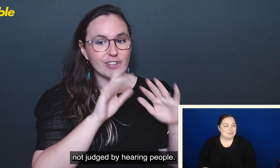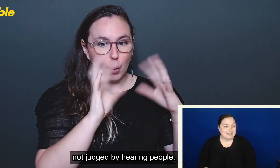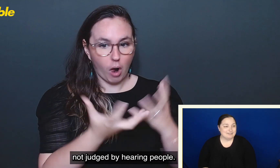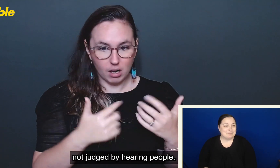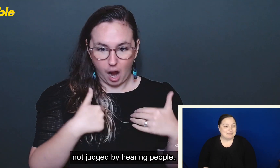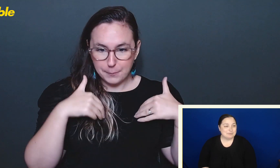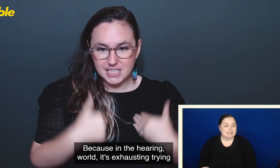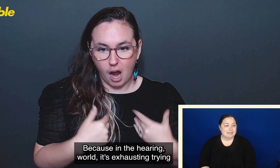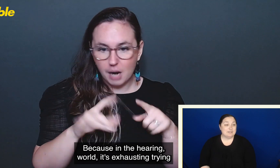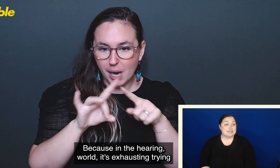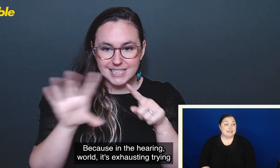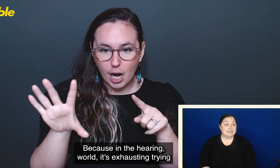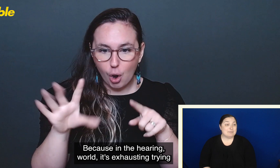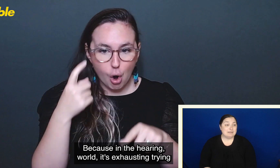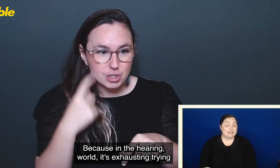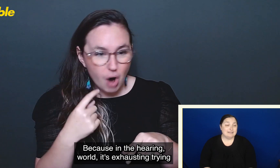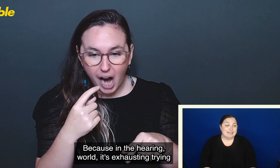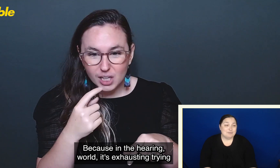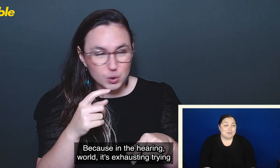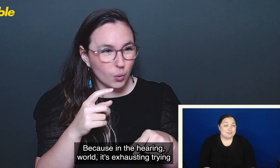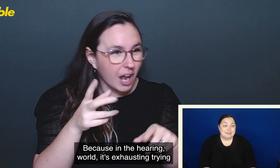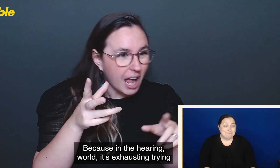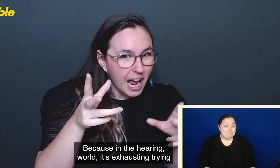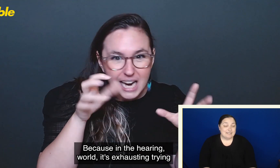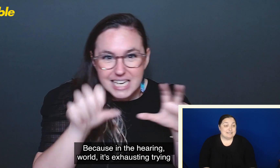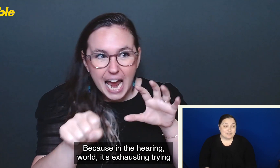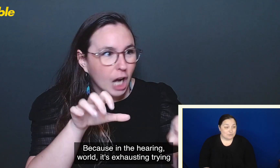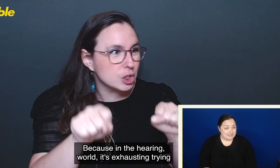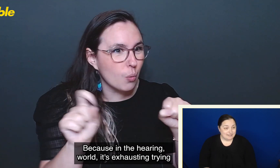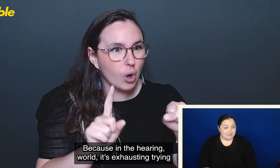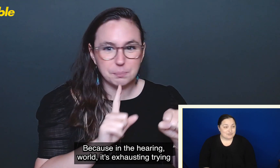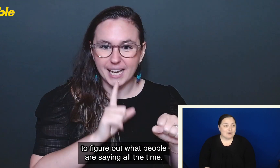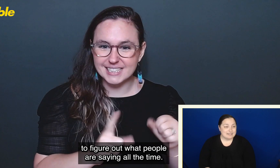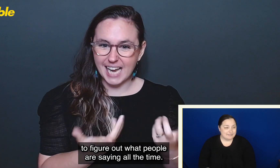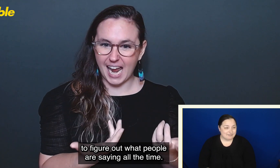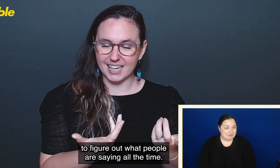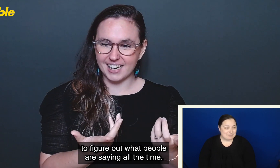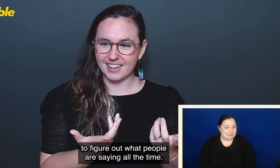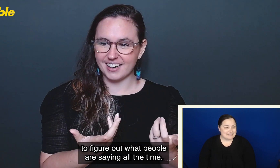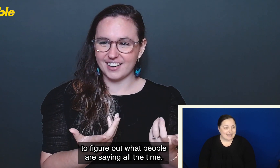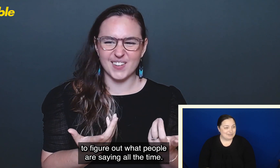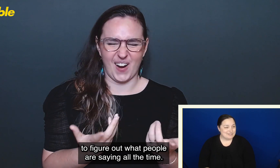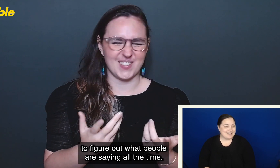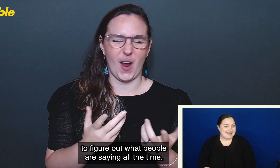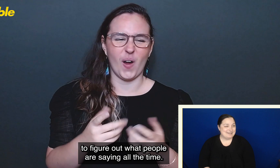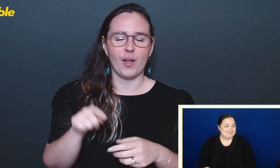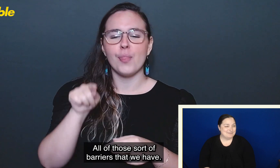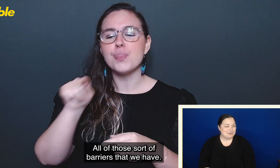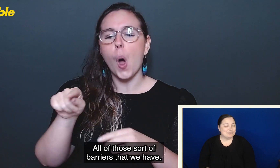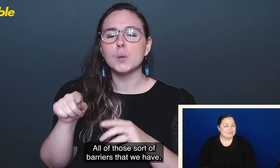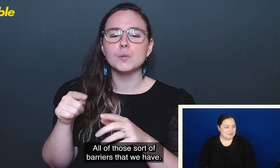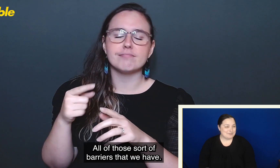judged by hearing people. Because in the hearing world, it's exhausting trying to figure out what people are saying all the